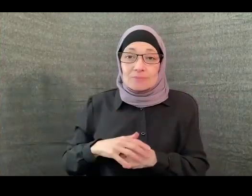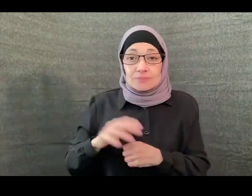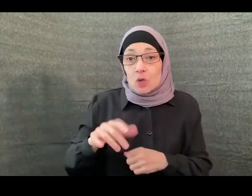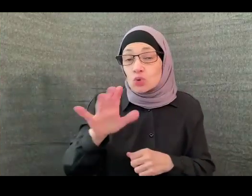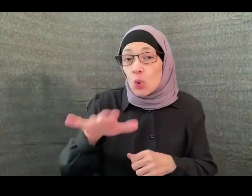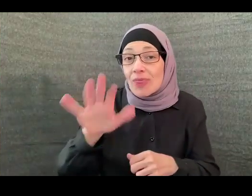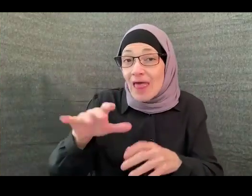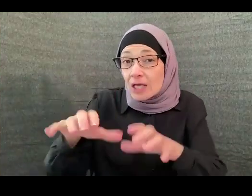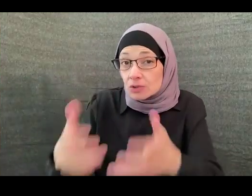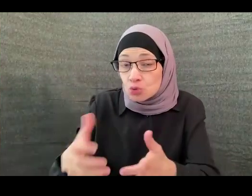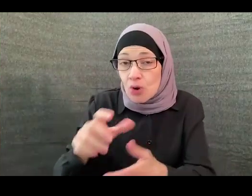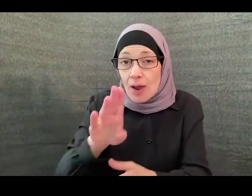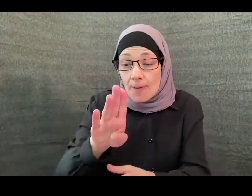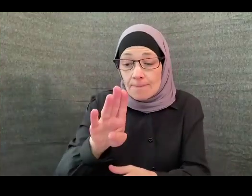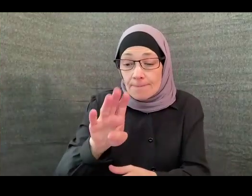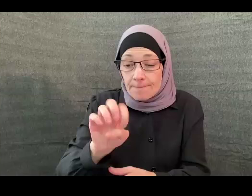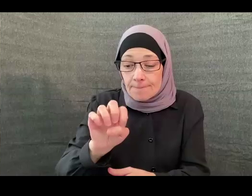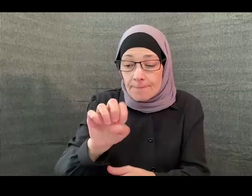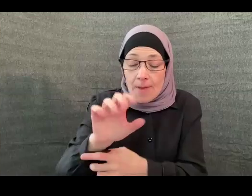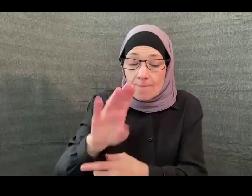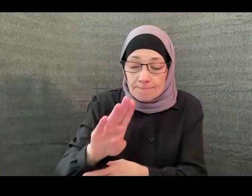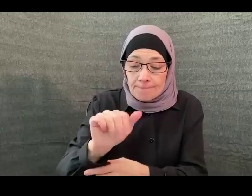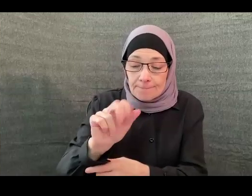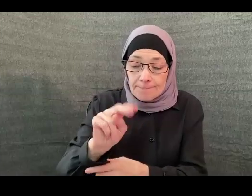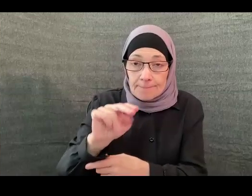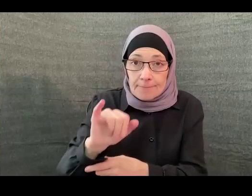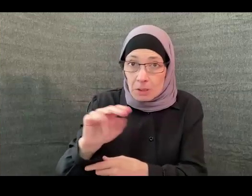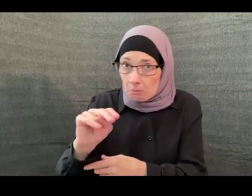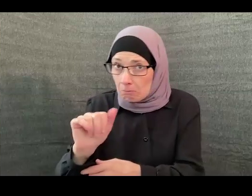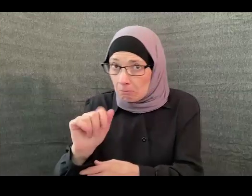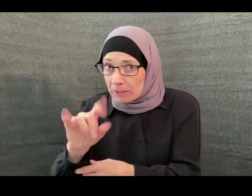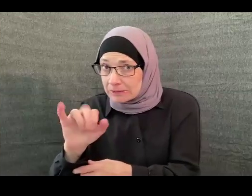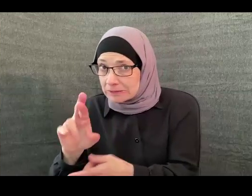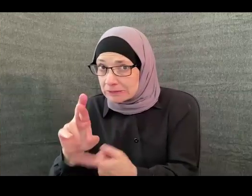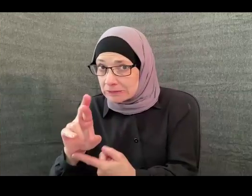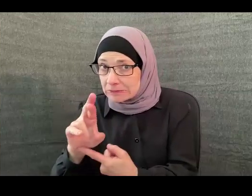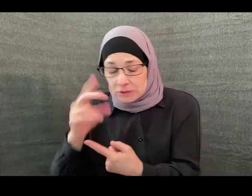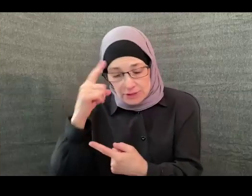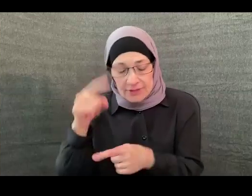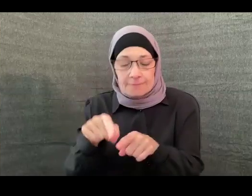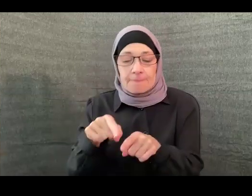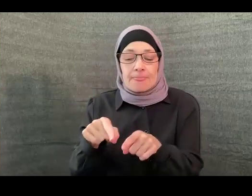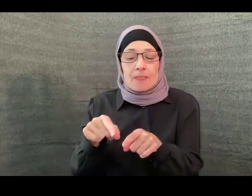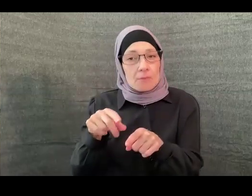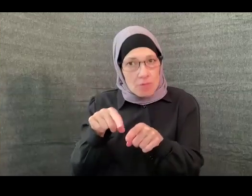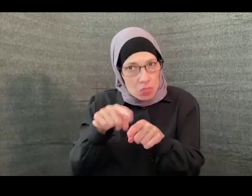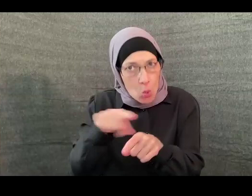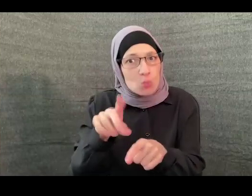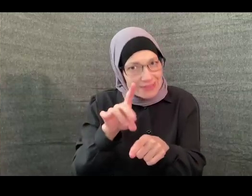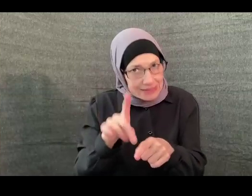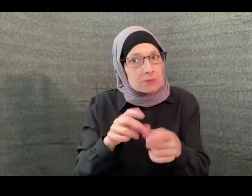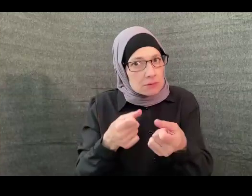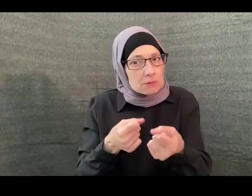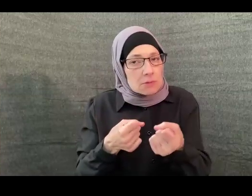covenant they signed on with the Medina, with the Prophet, peace be upon him. And they tell them, listen, if